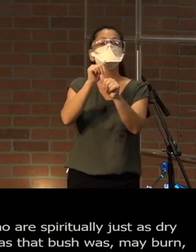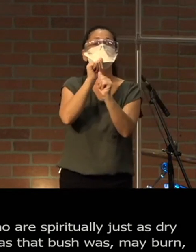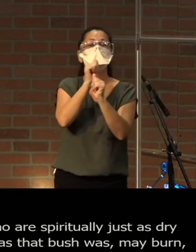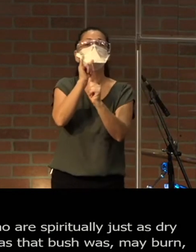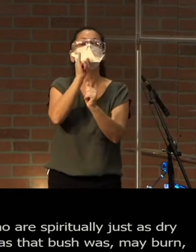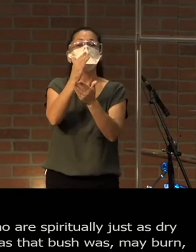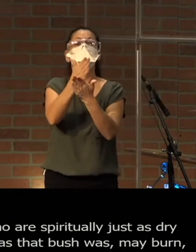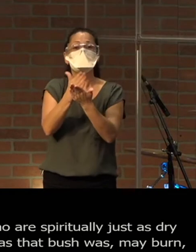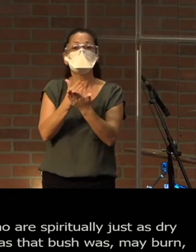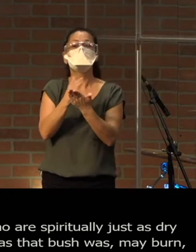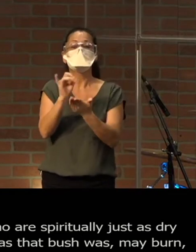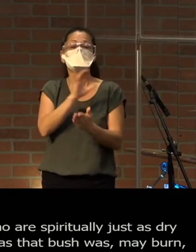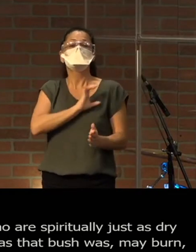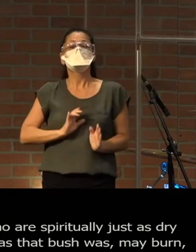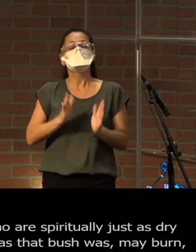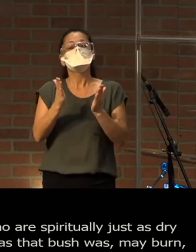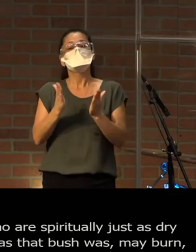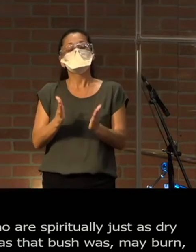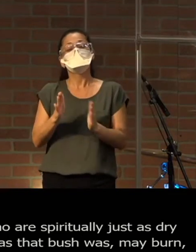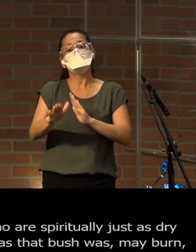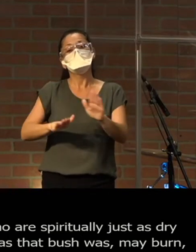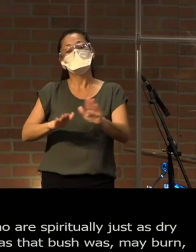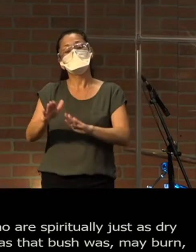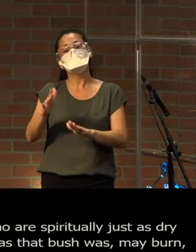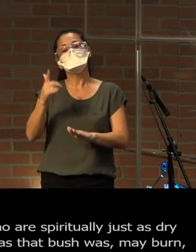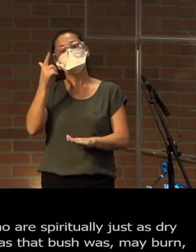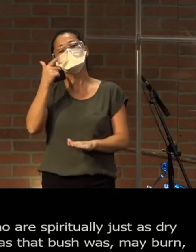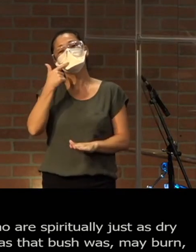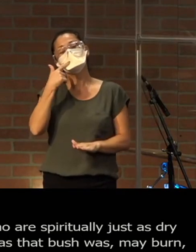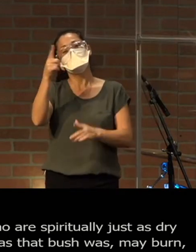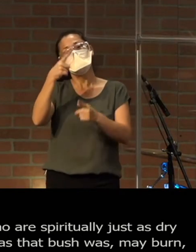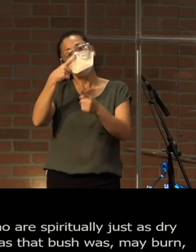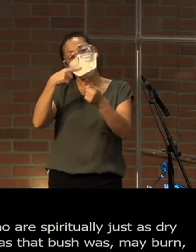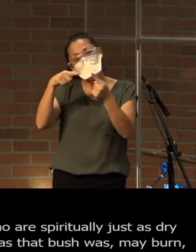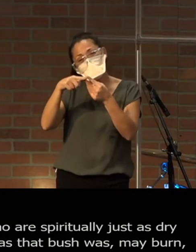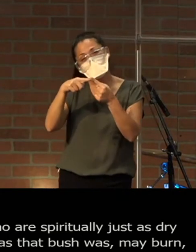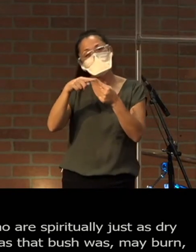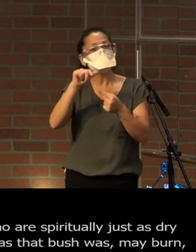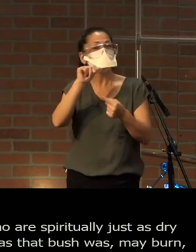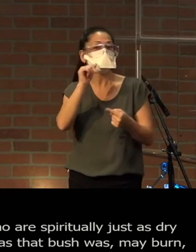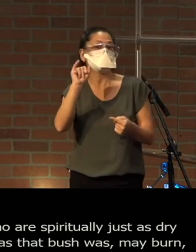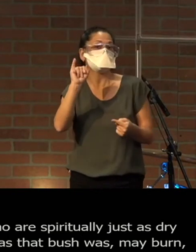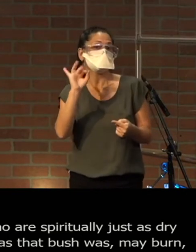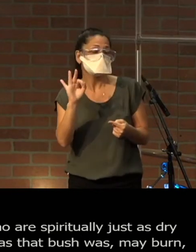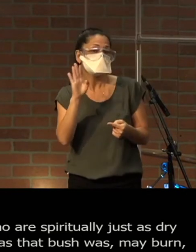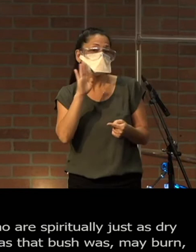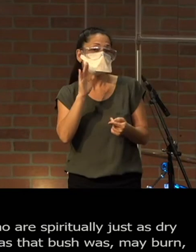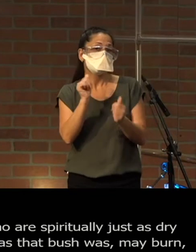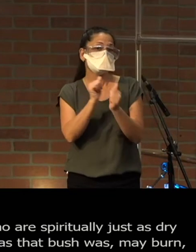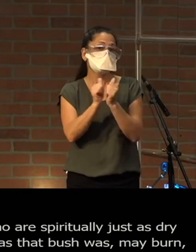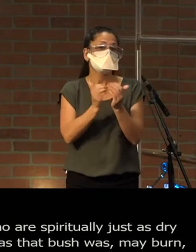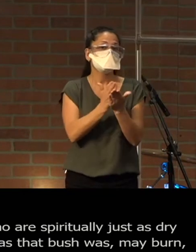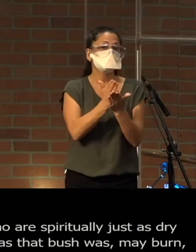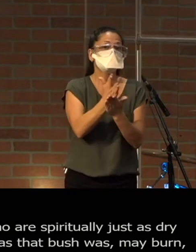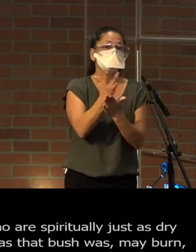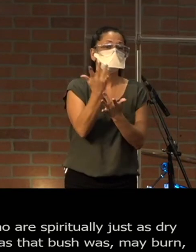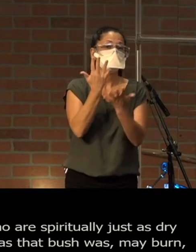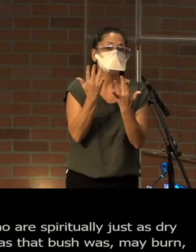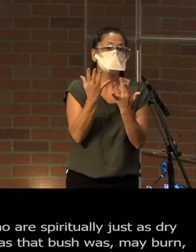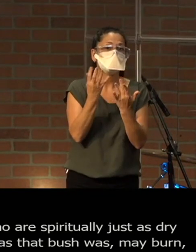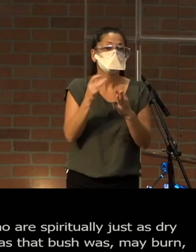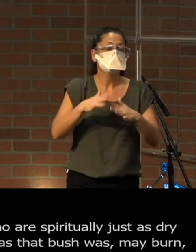the Christian walk, for it says, when, not if, we pass through the fires and the floods. And